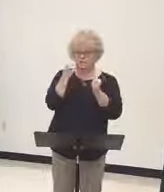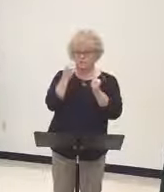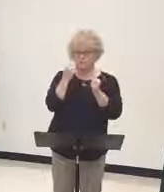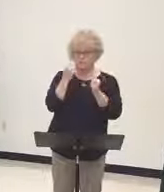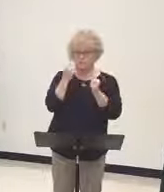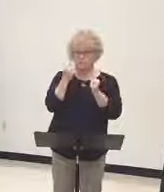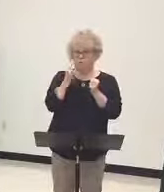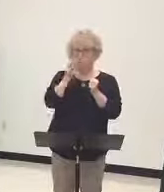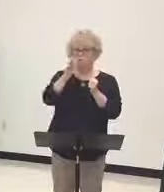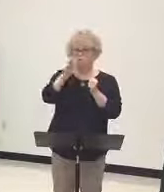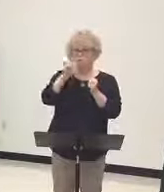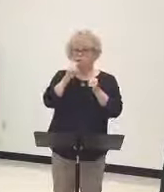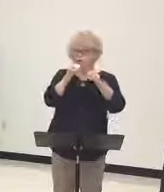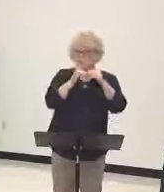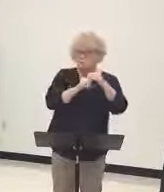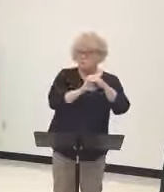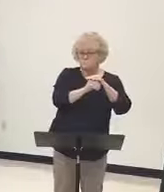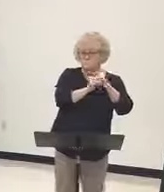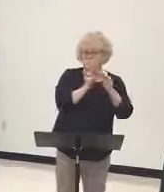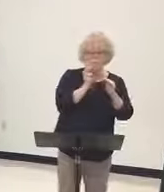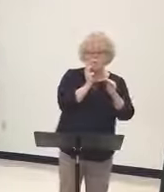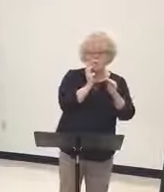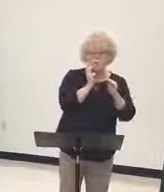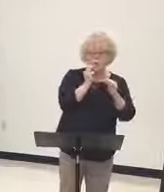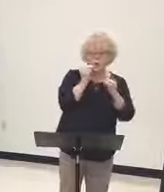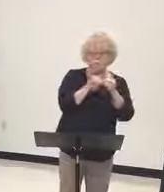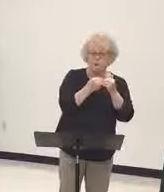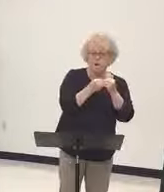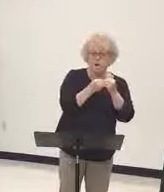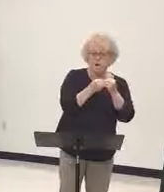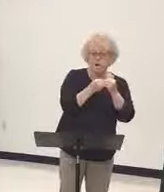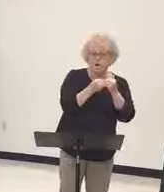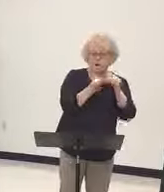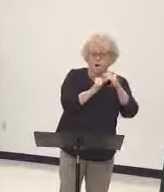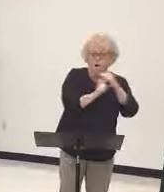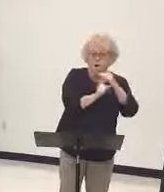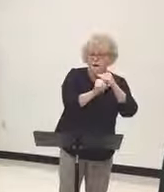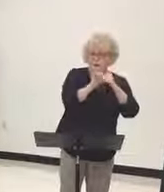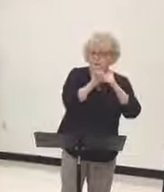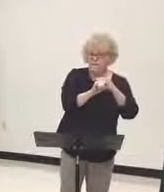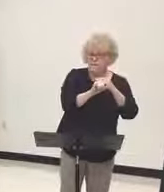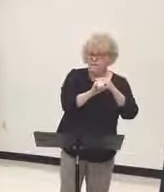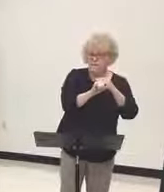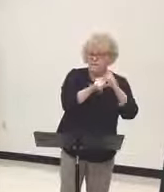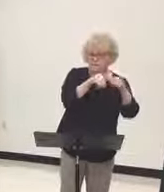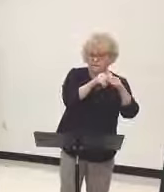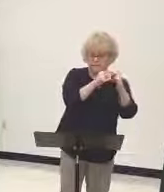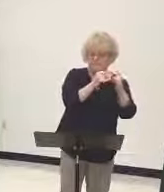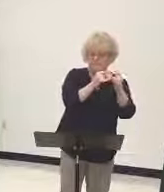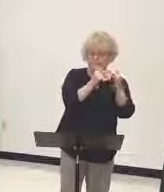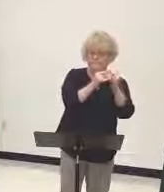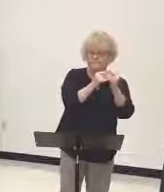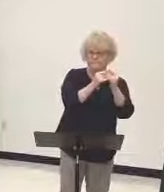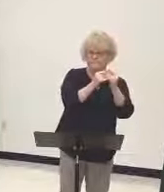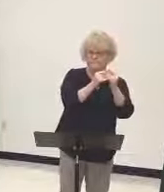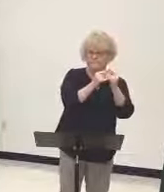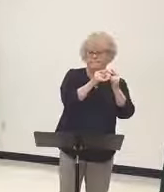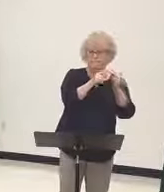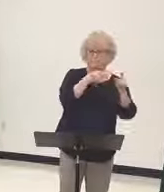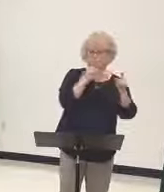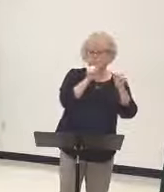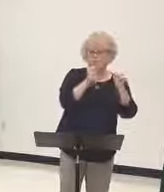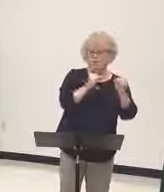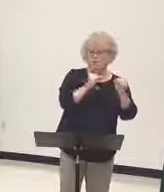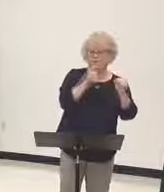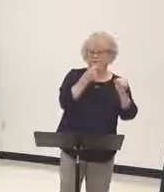to smuggle in wine and bread and to hide them within the camp so that the